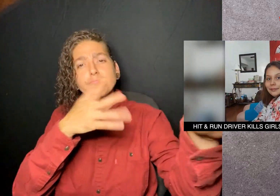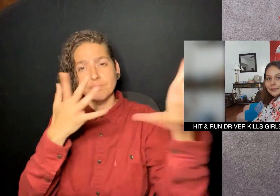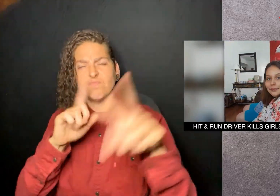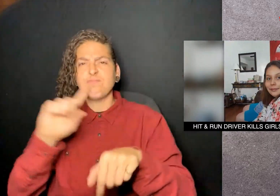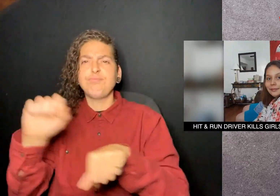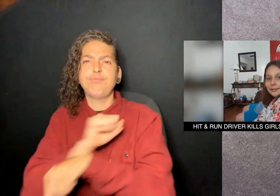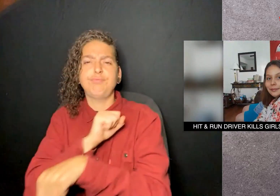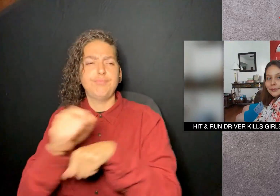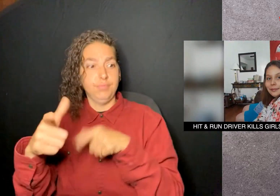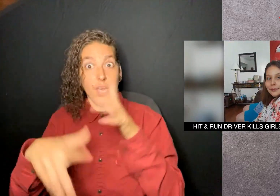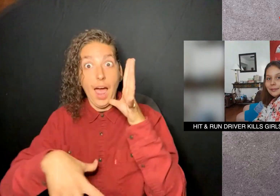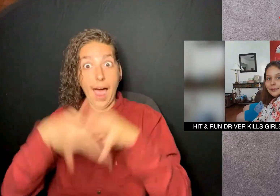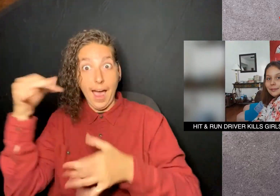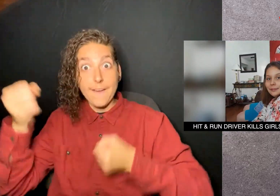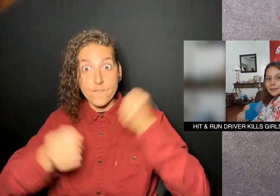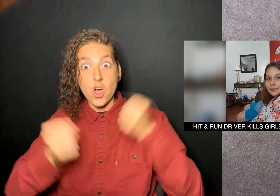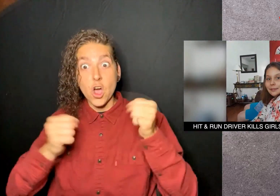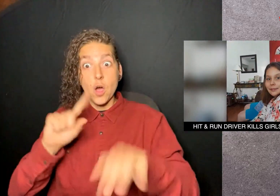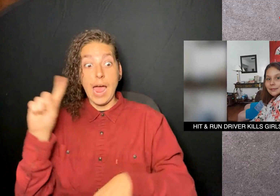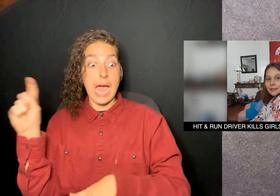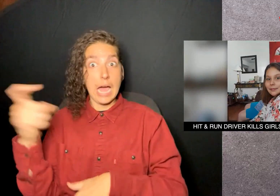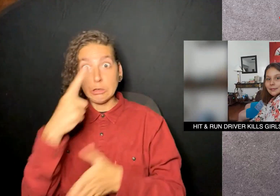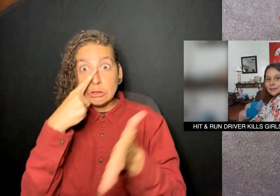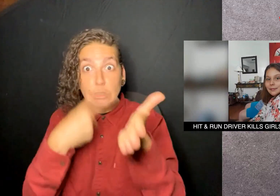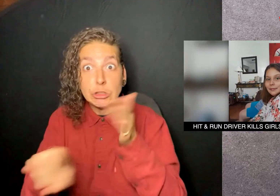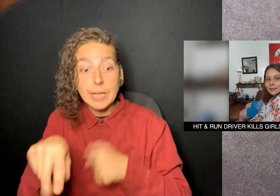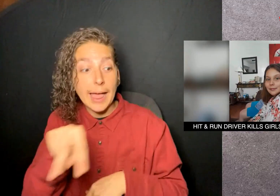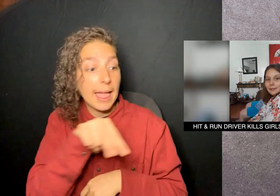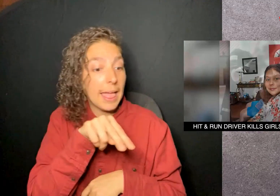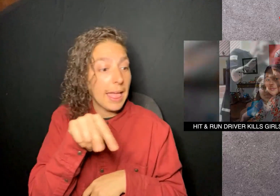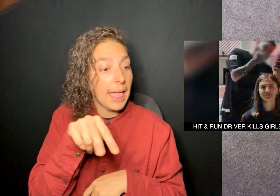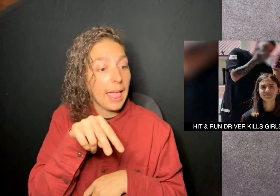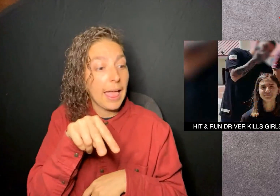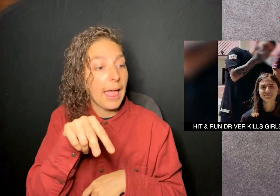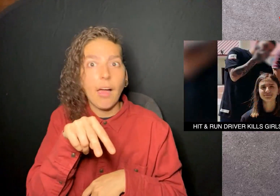on the victims, and then fled the scene on foot.